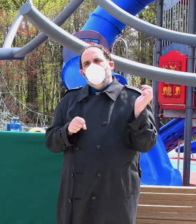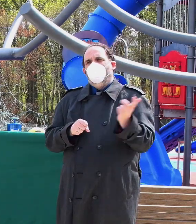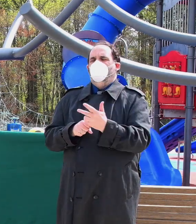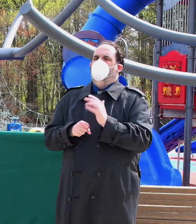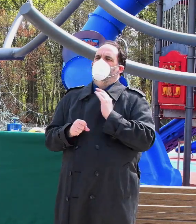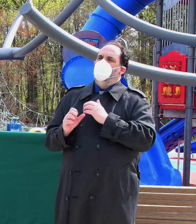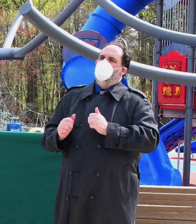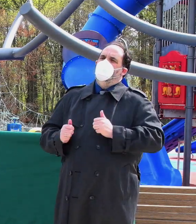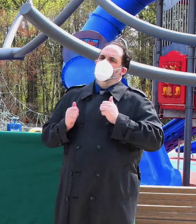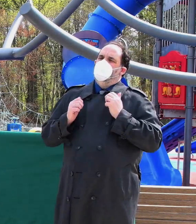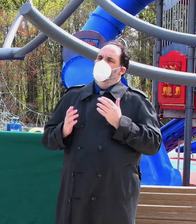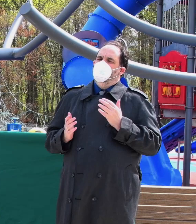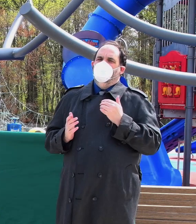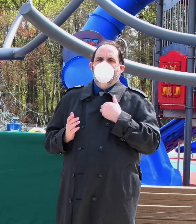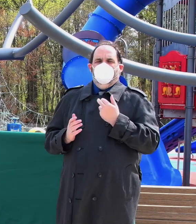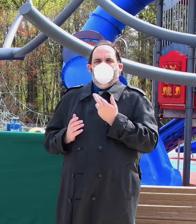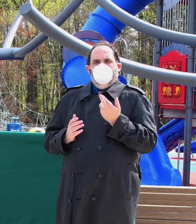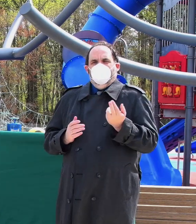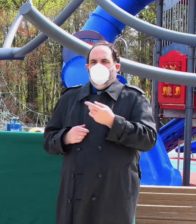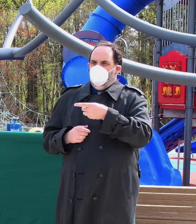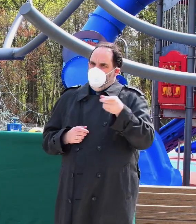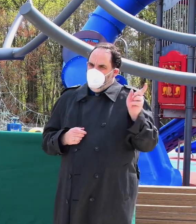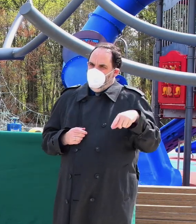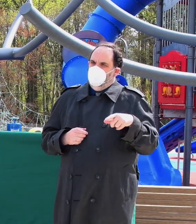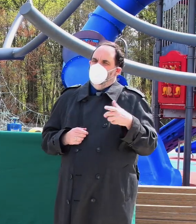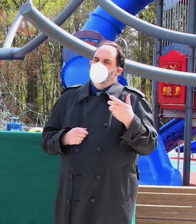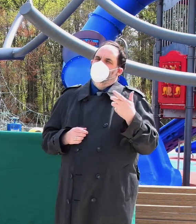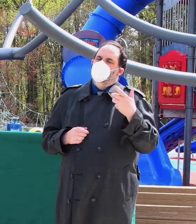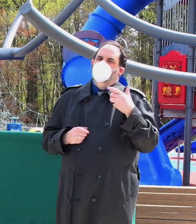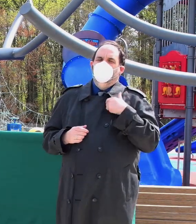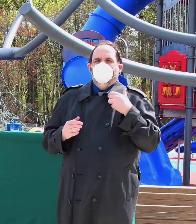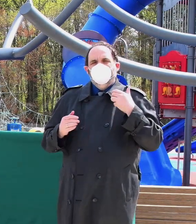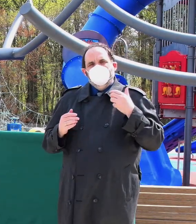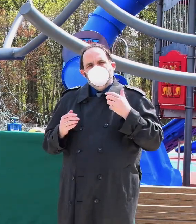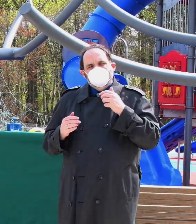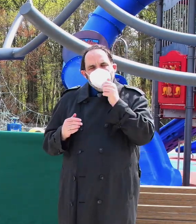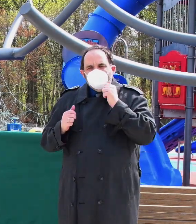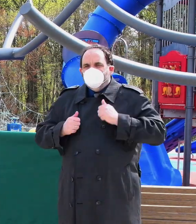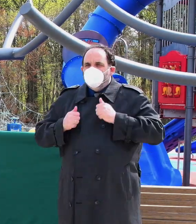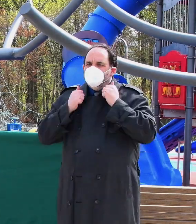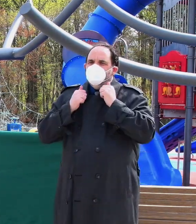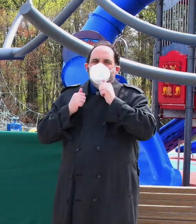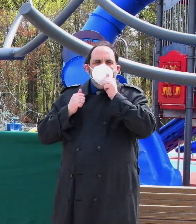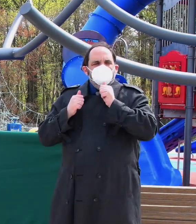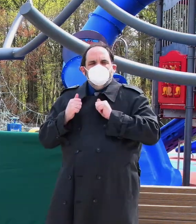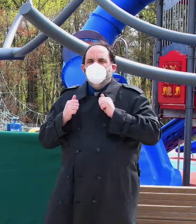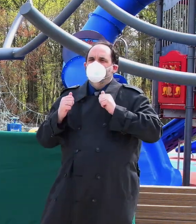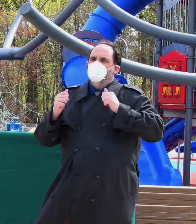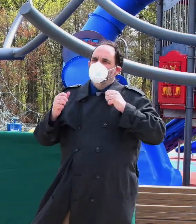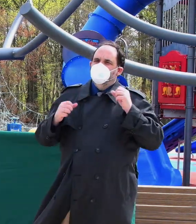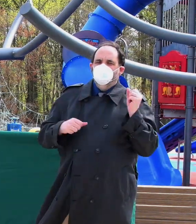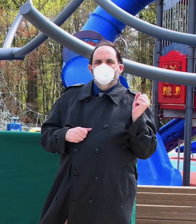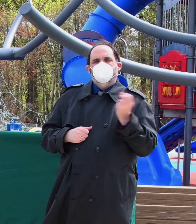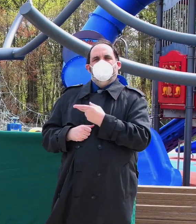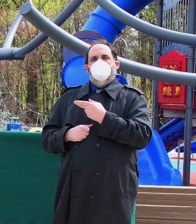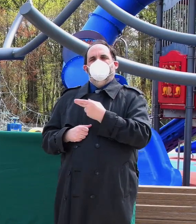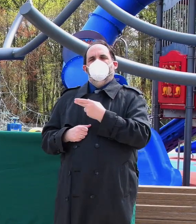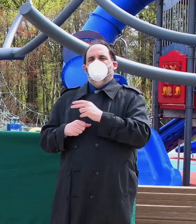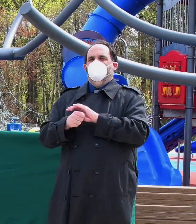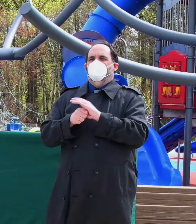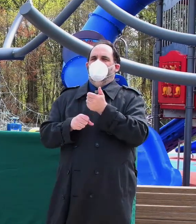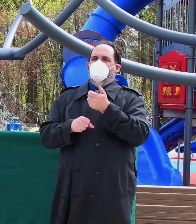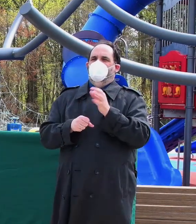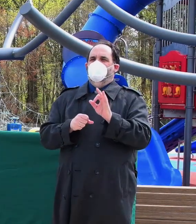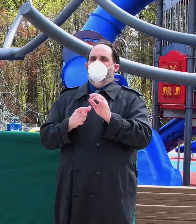of our residents have the resources needed to get through this pandemic, to beat COVID-19, and then to get to the